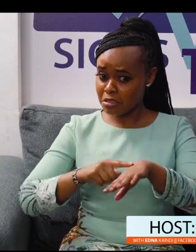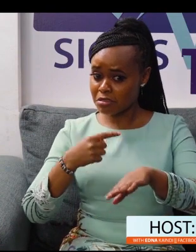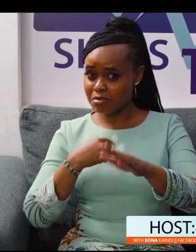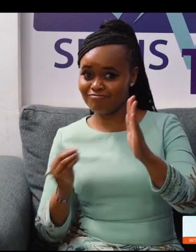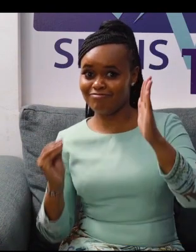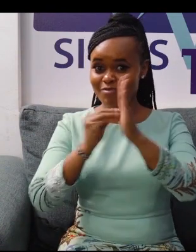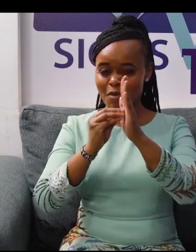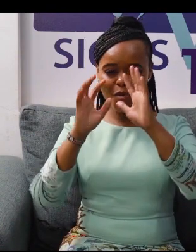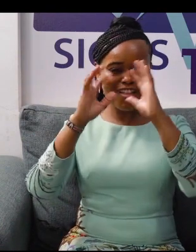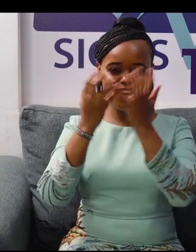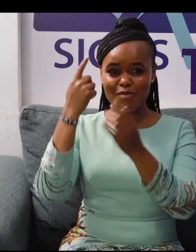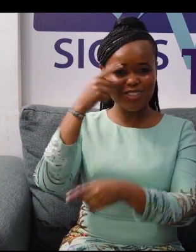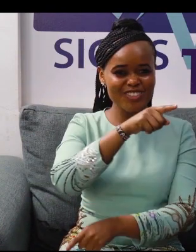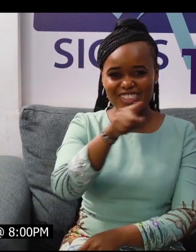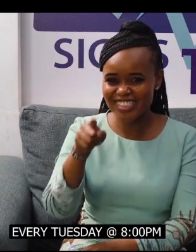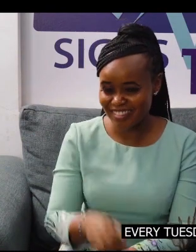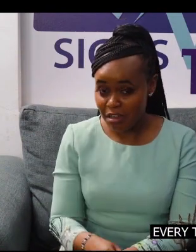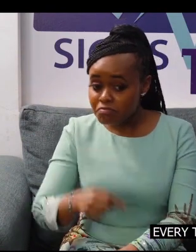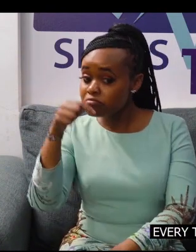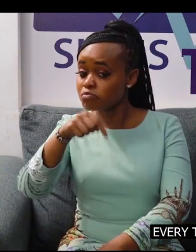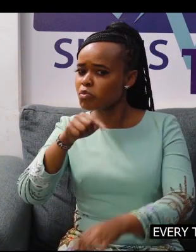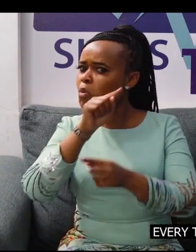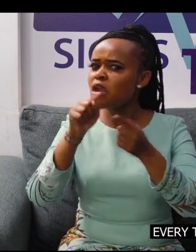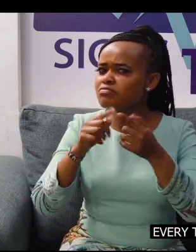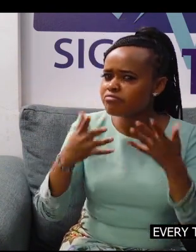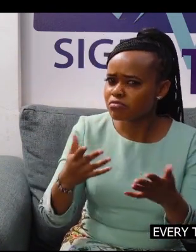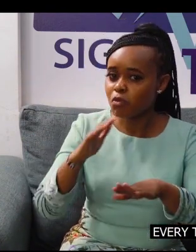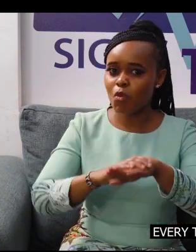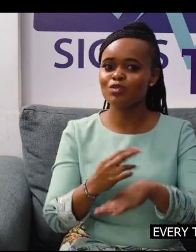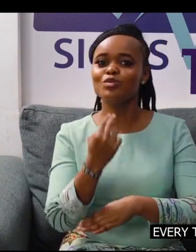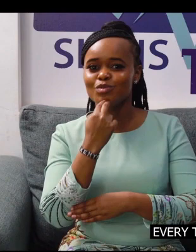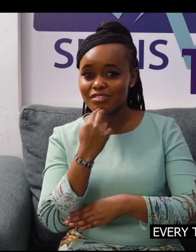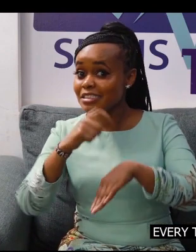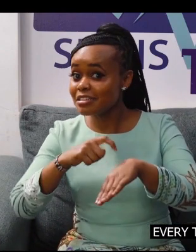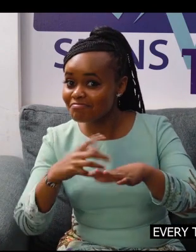show you the different definitions of beauty every Tuesday at